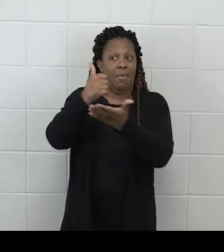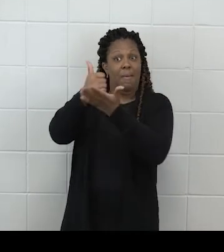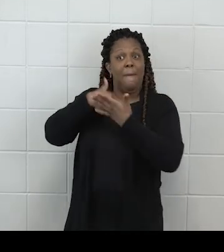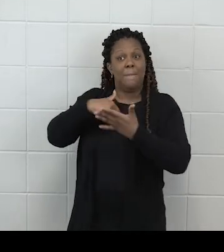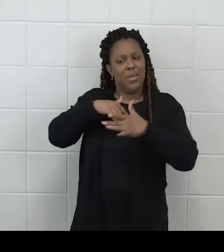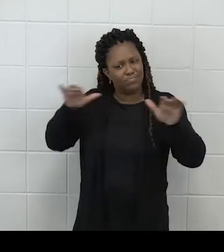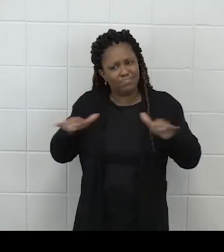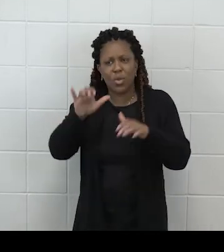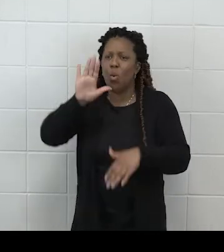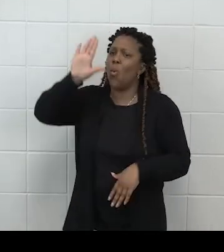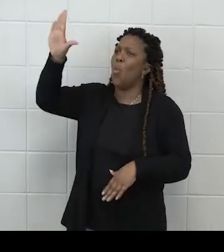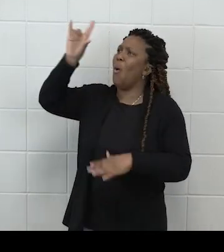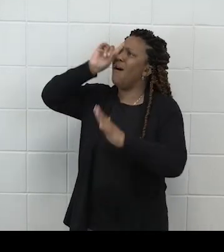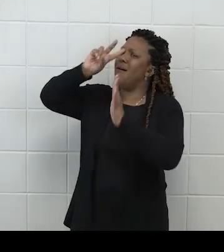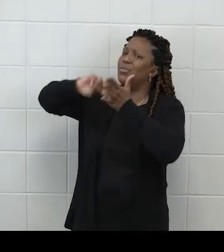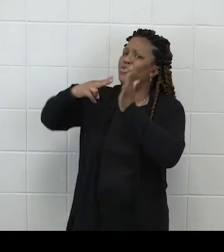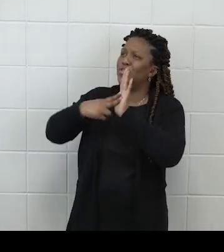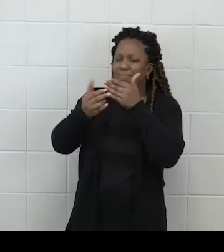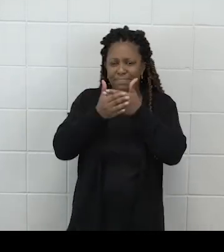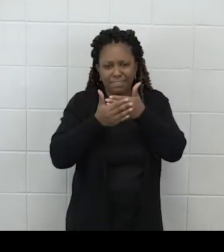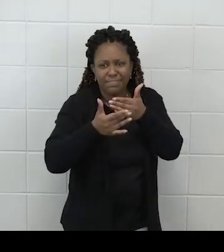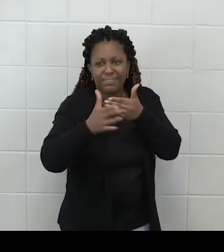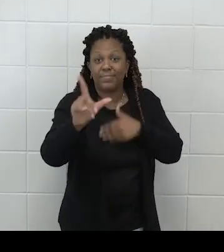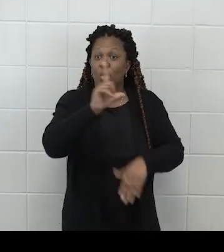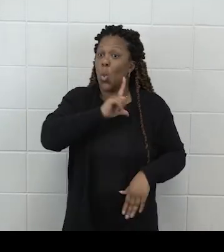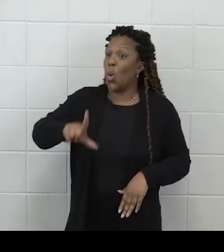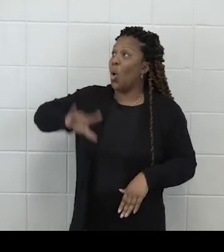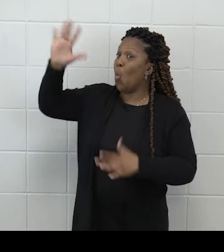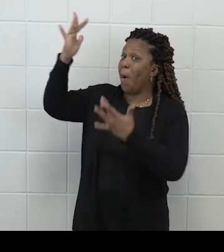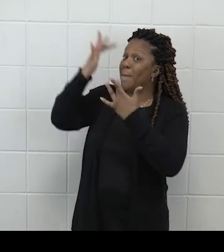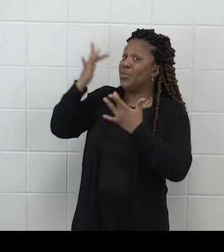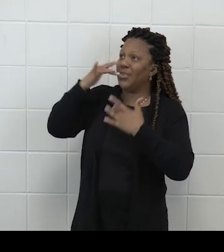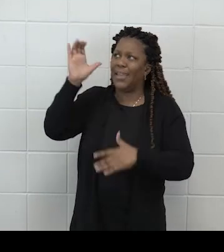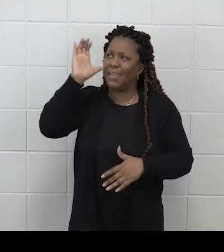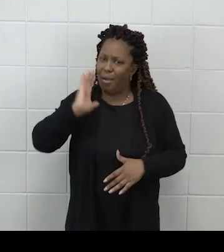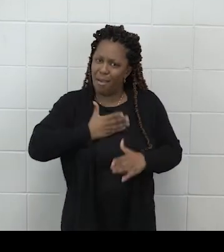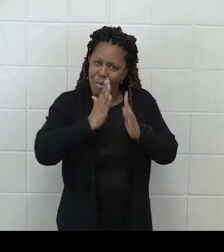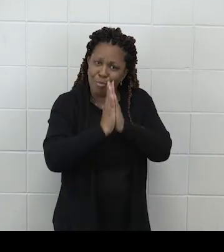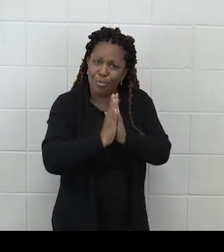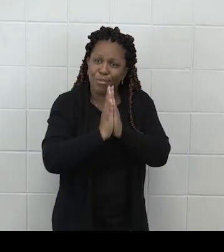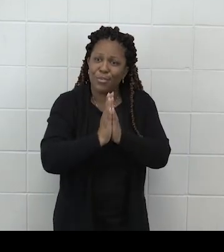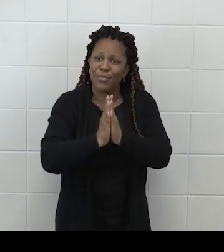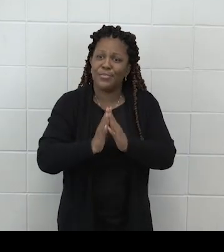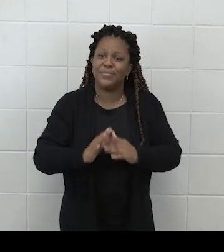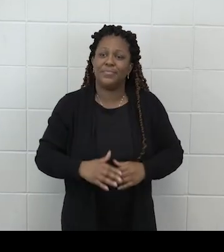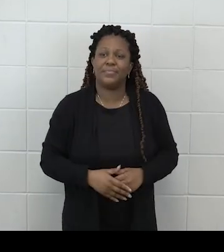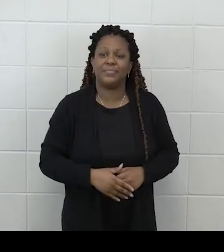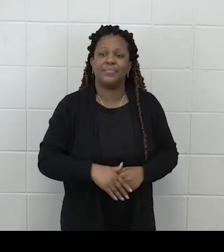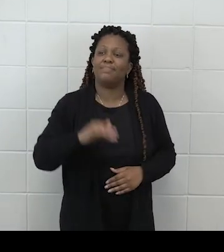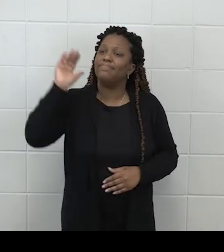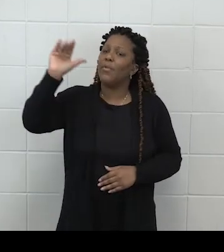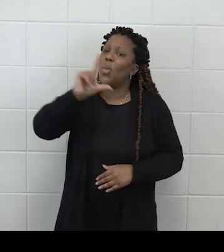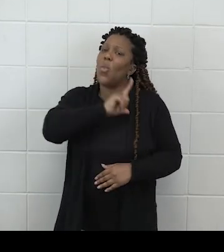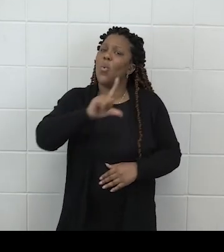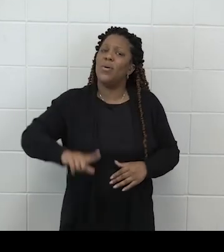purposes on earth. God, in your mercy. Hear our prayer. O Jesus, you bear